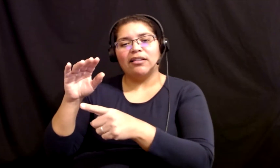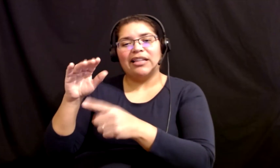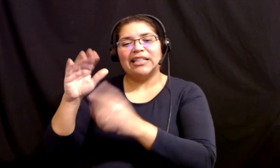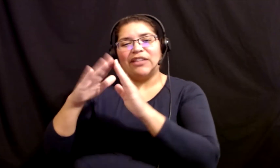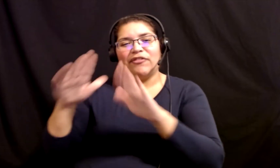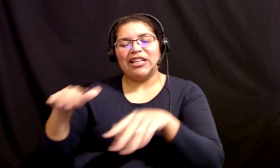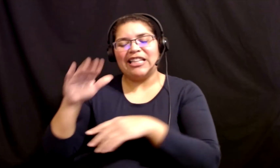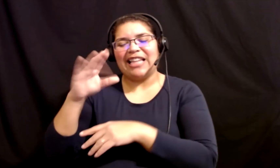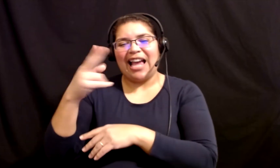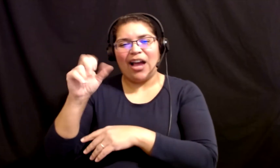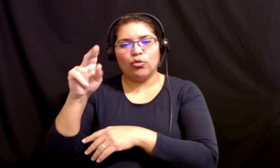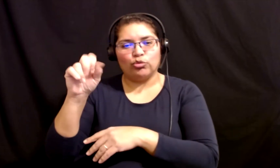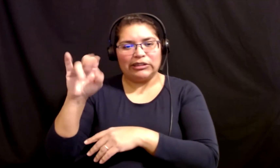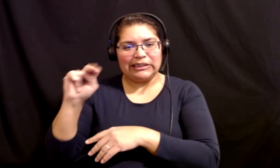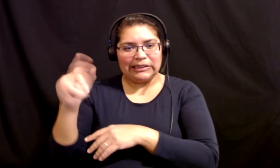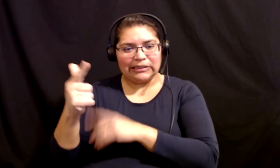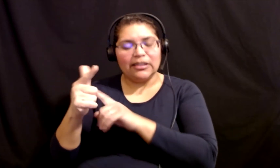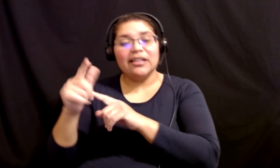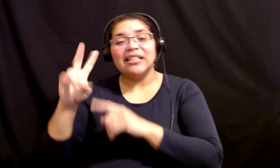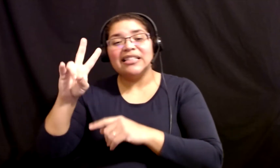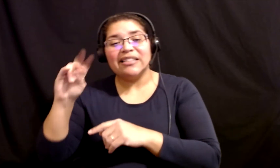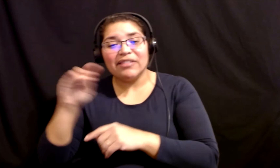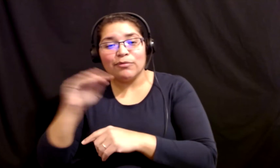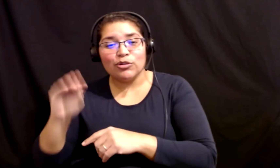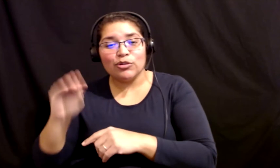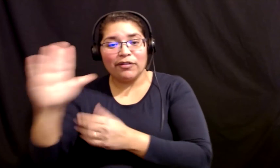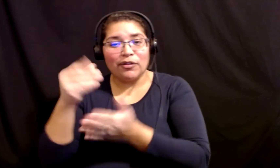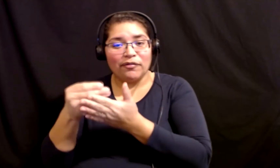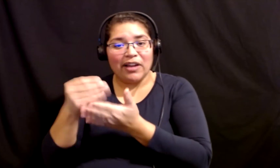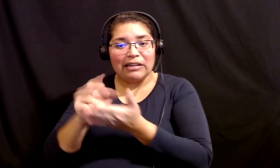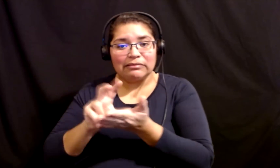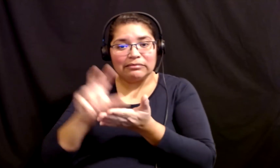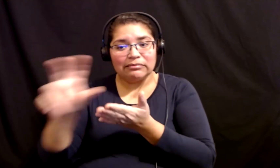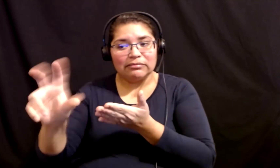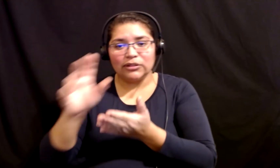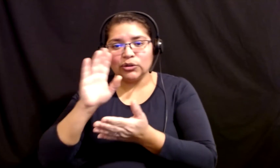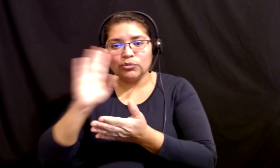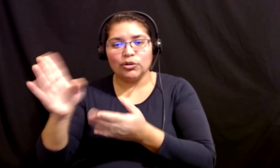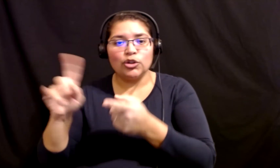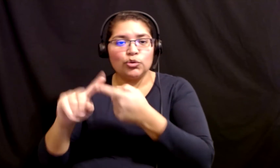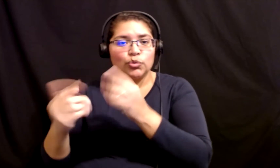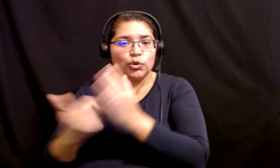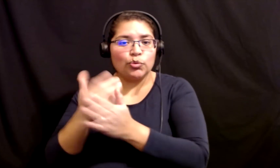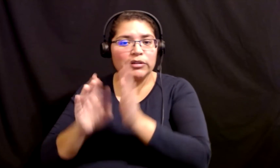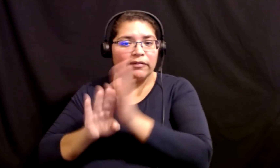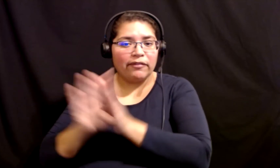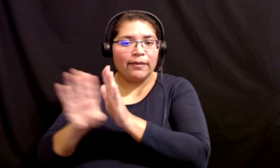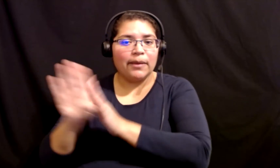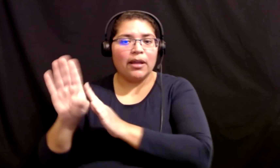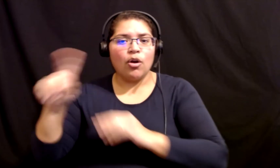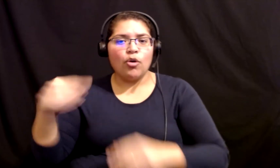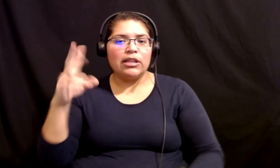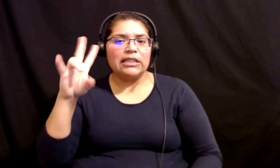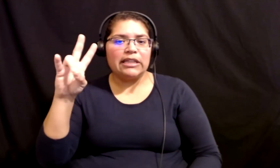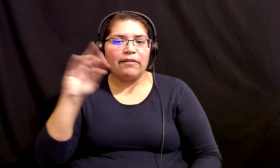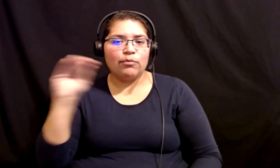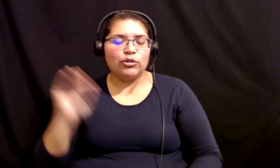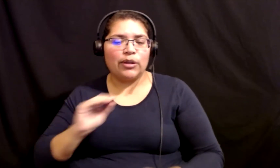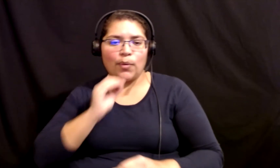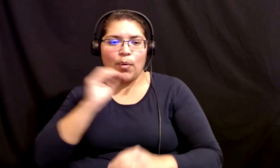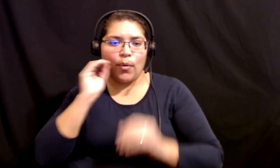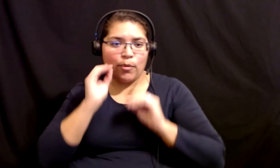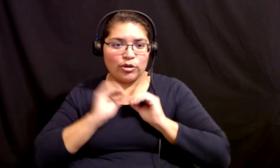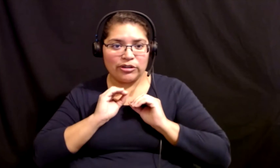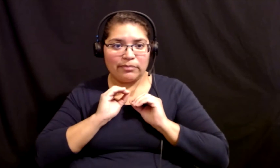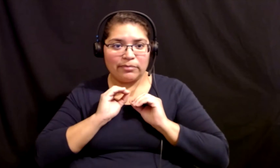years, 7% of their funding that went directly toward new development, only 7% was homeownership and the rest